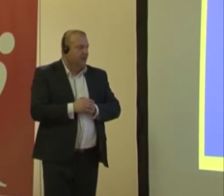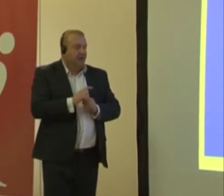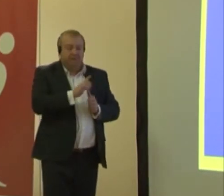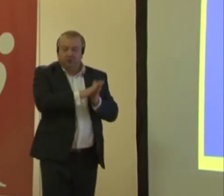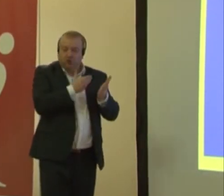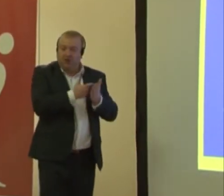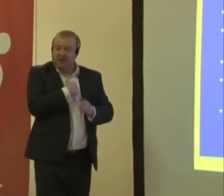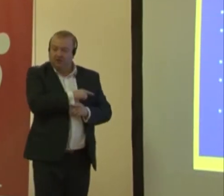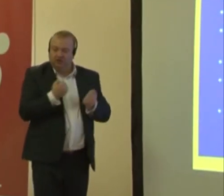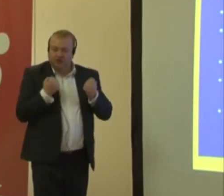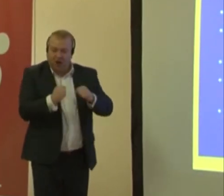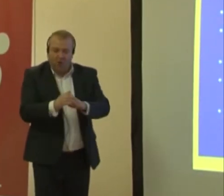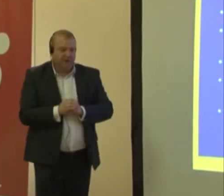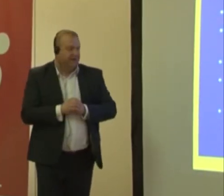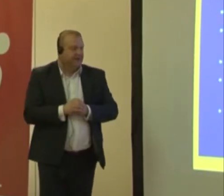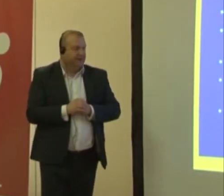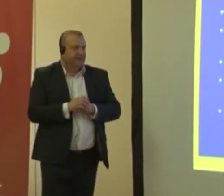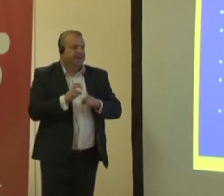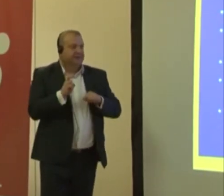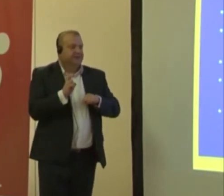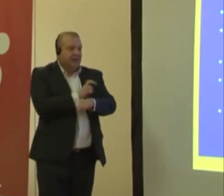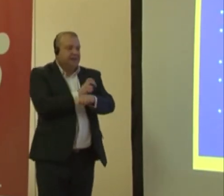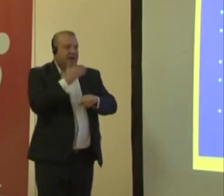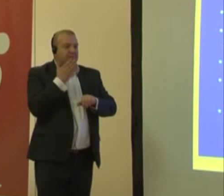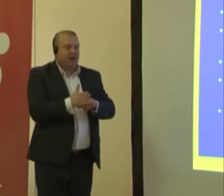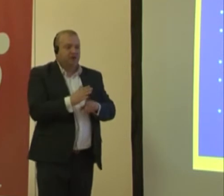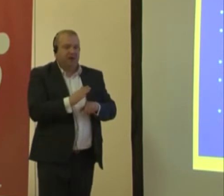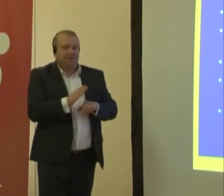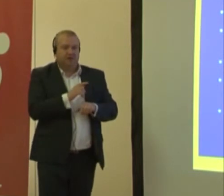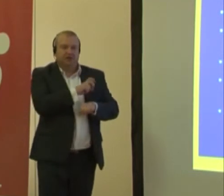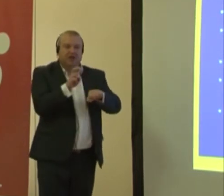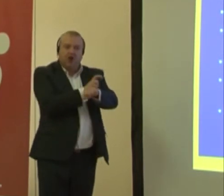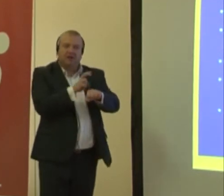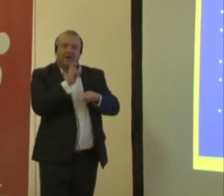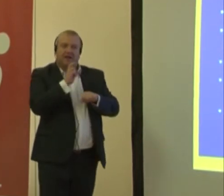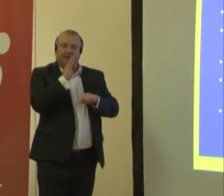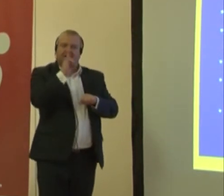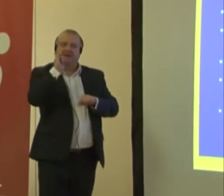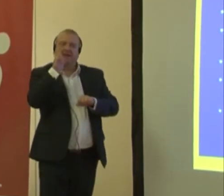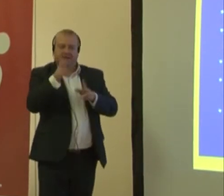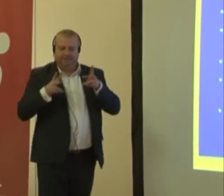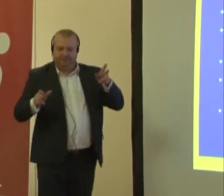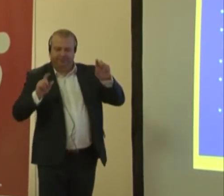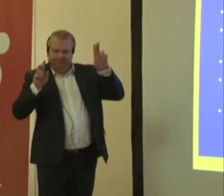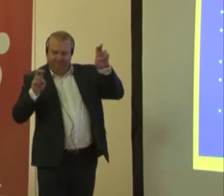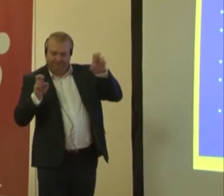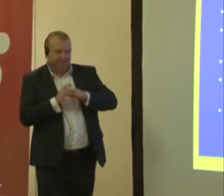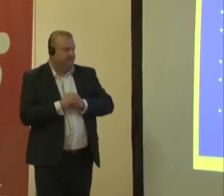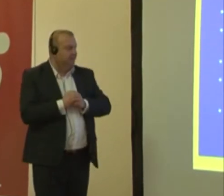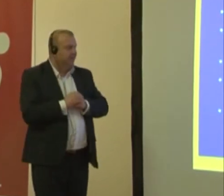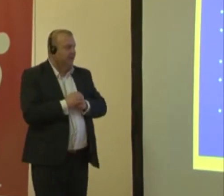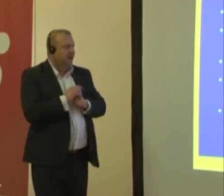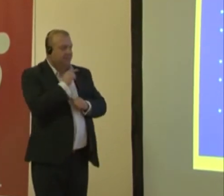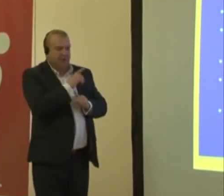ICT will be debated later on, so I will not spend many words on that one, but I would like to point you at